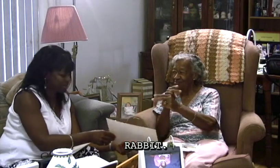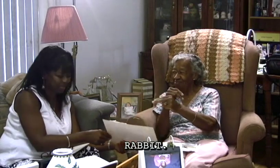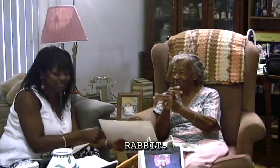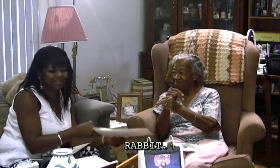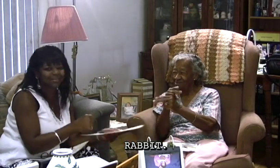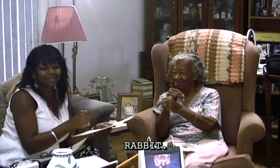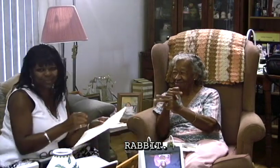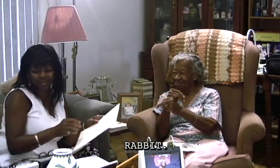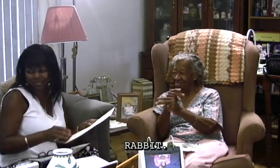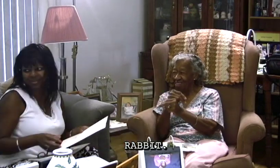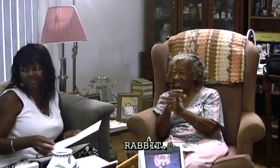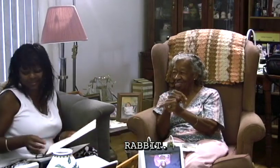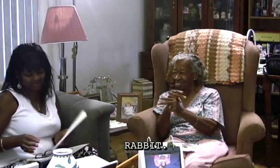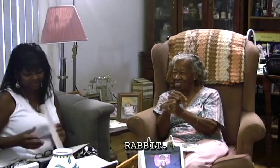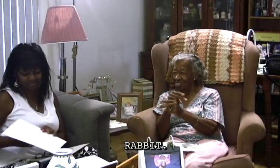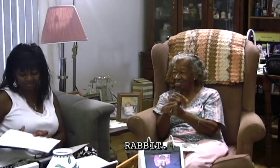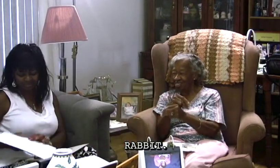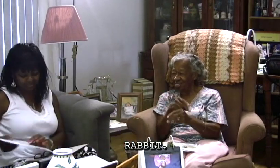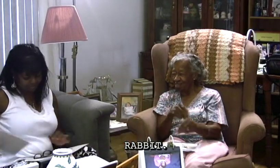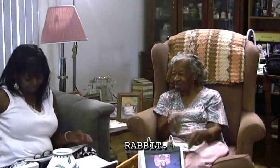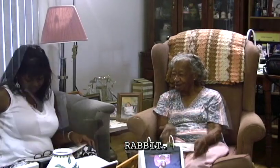Rabbit. Mm-hmm.